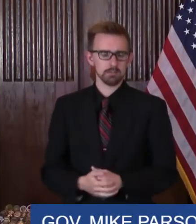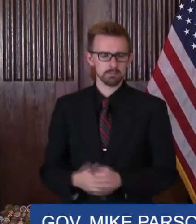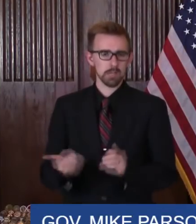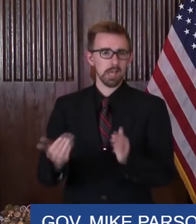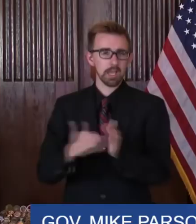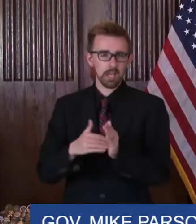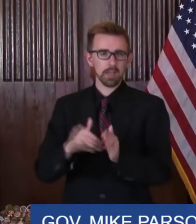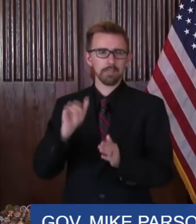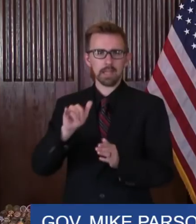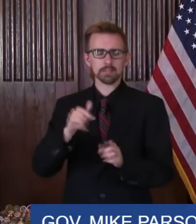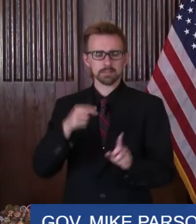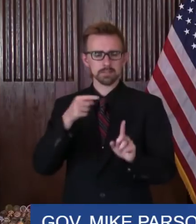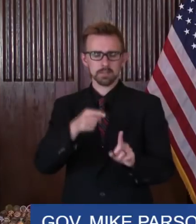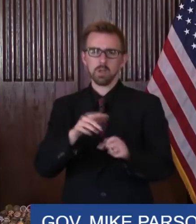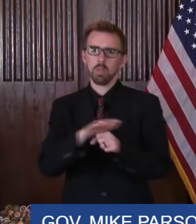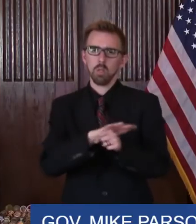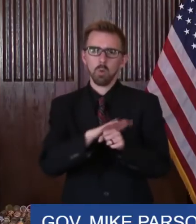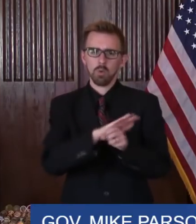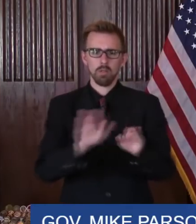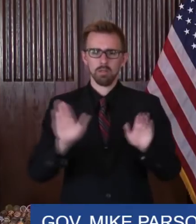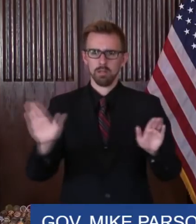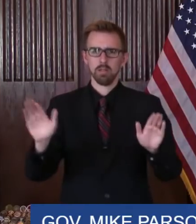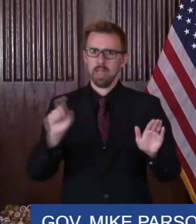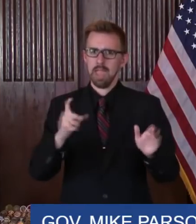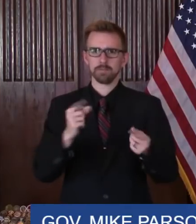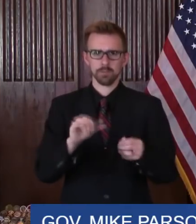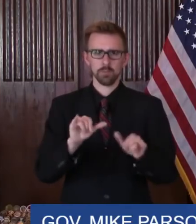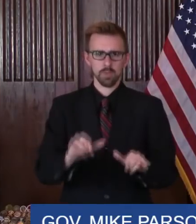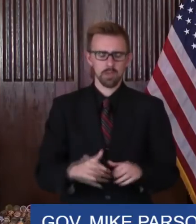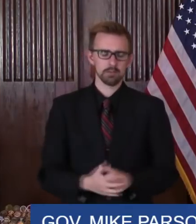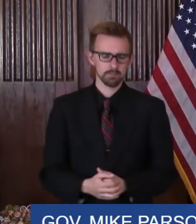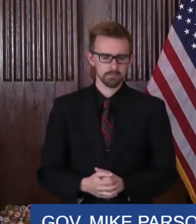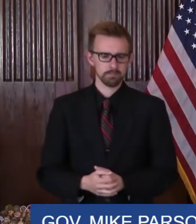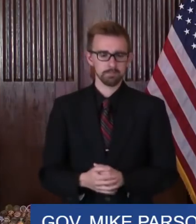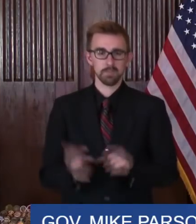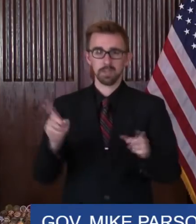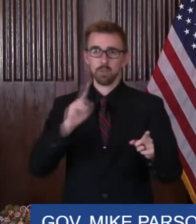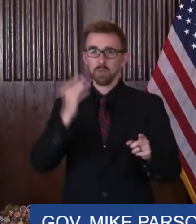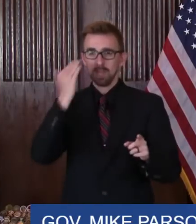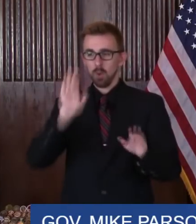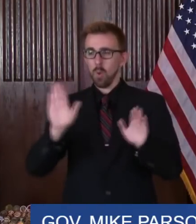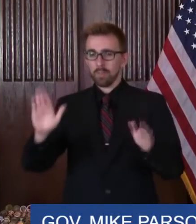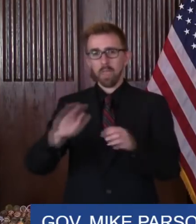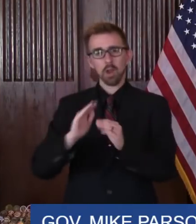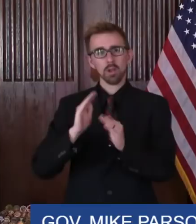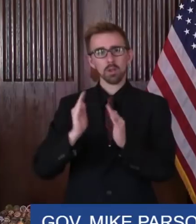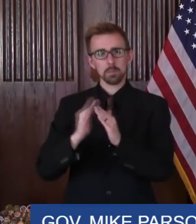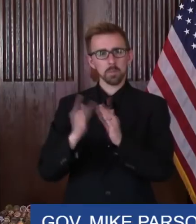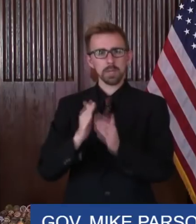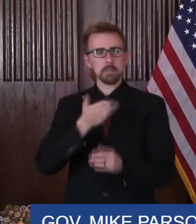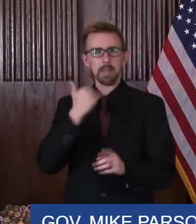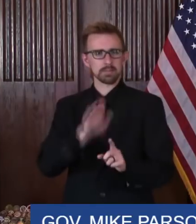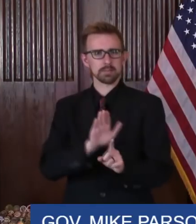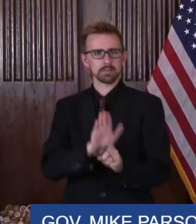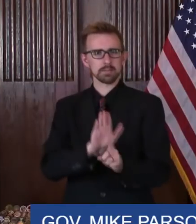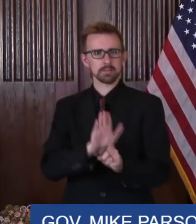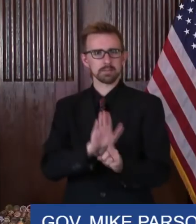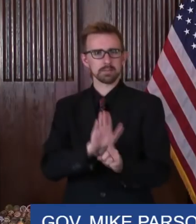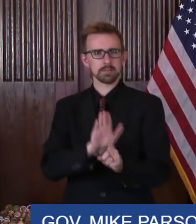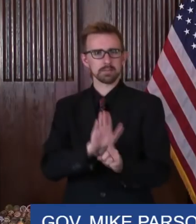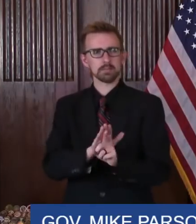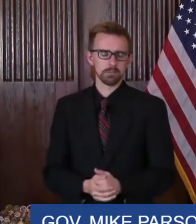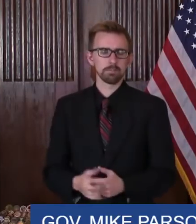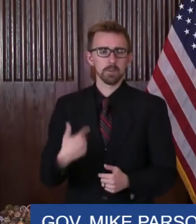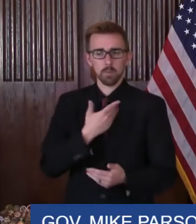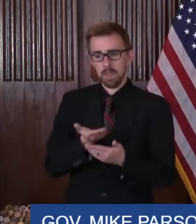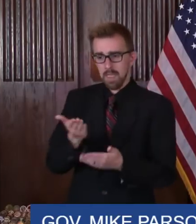again, that's going to be driven by the local levels, the local government, and they best know how to how to handle that situation. We're going to do everything we can help, but